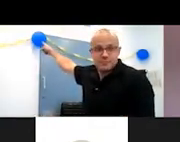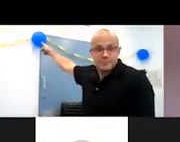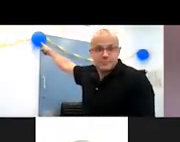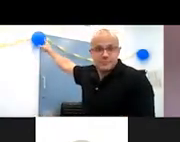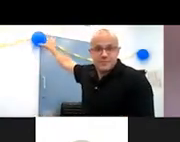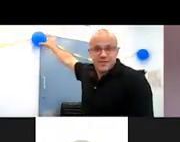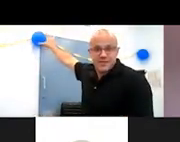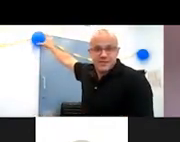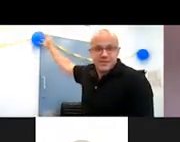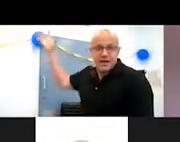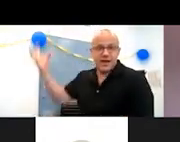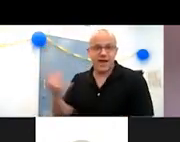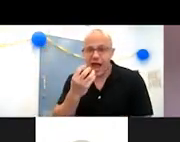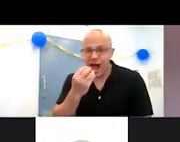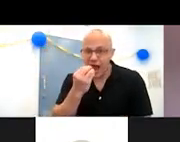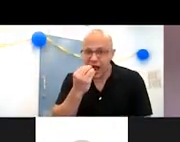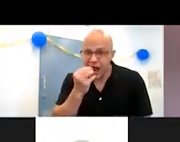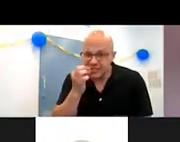can,